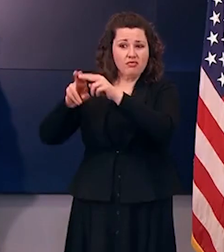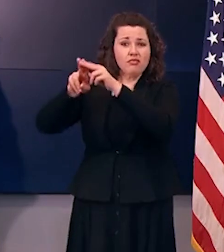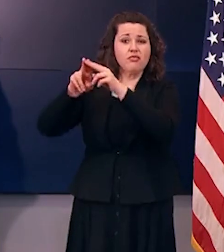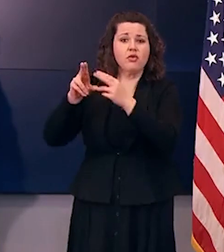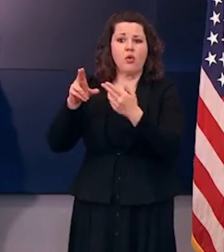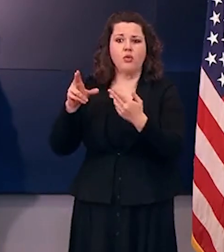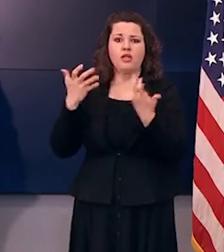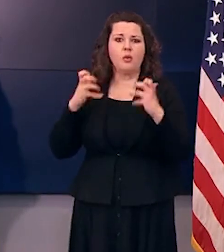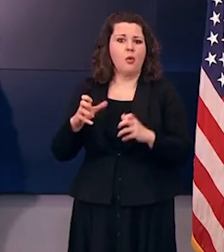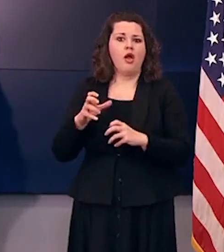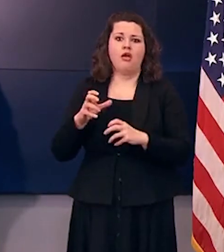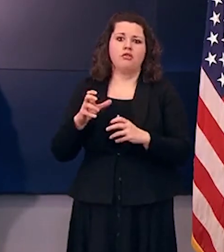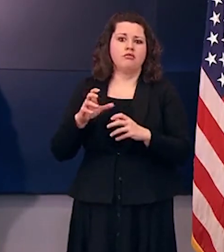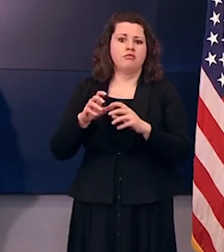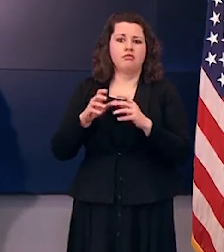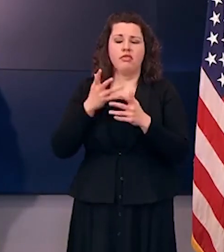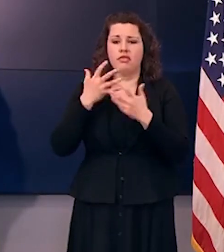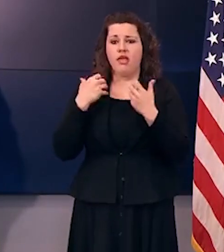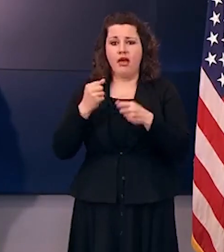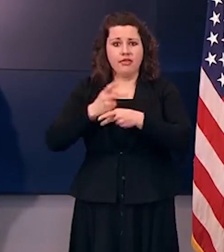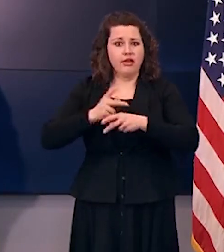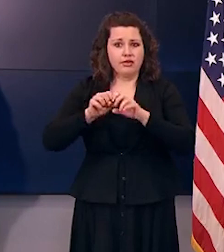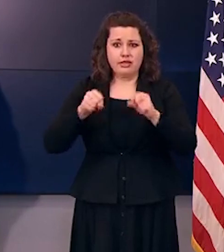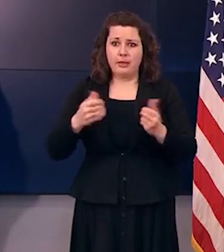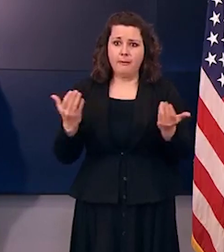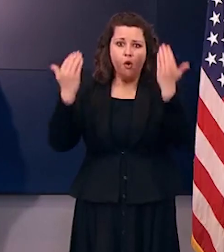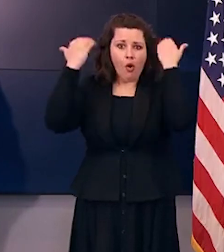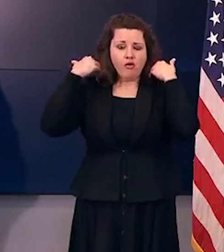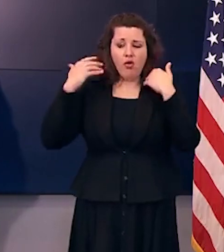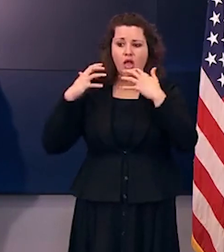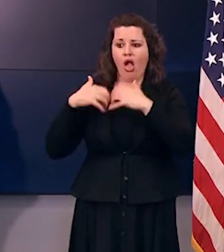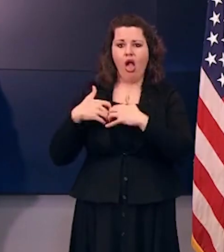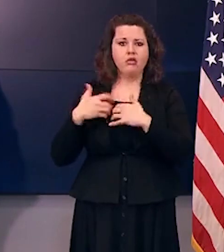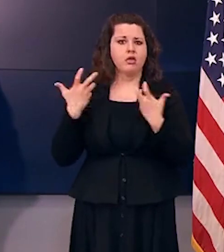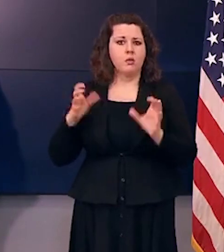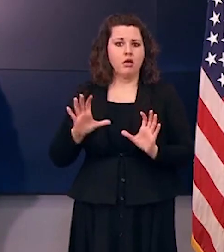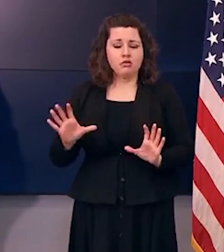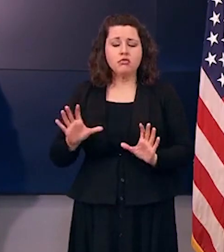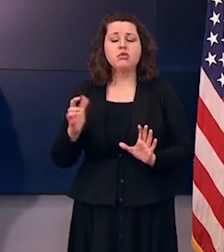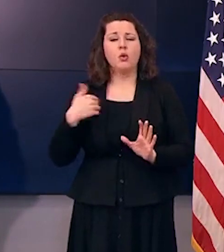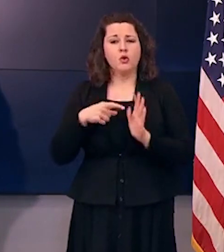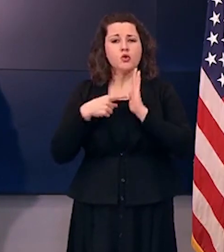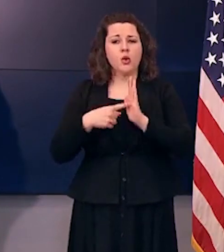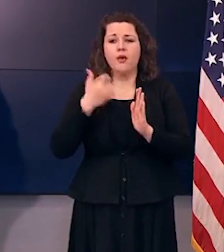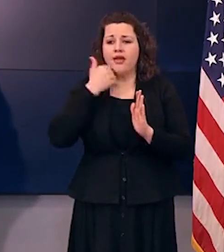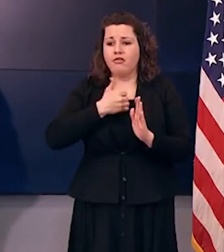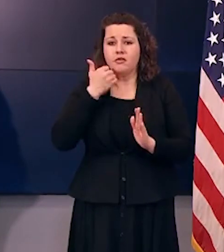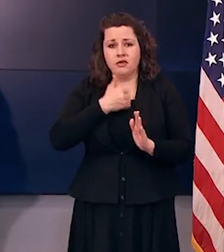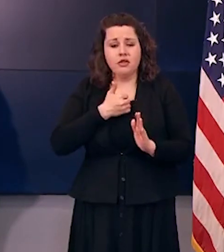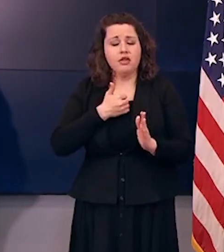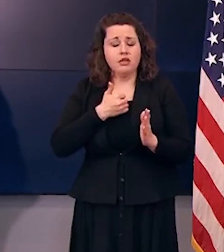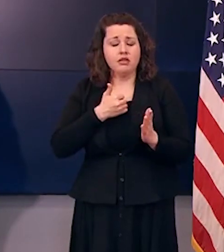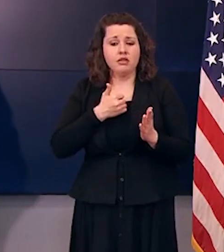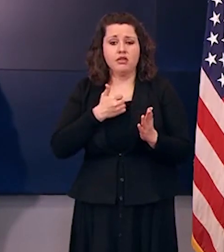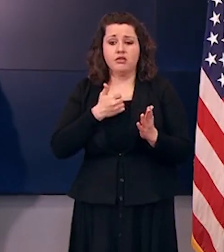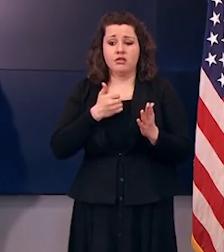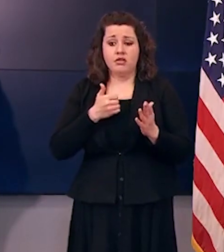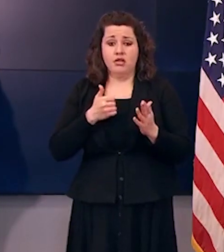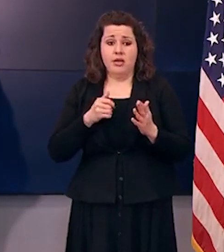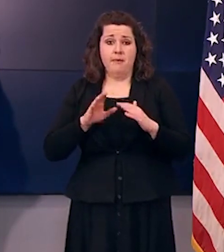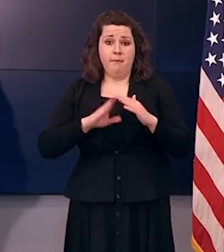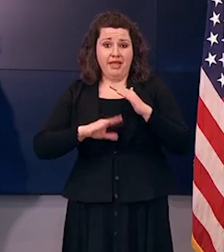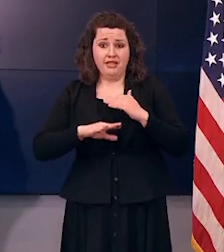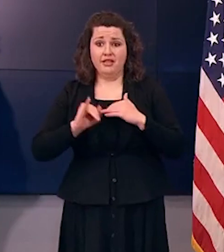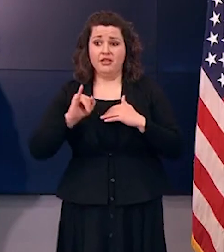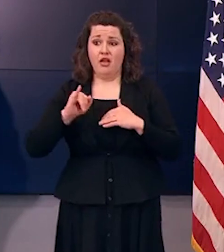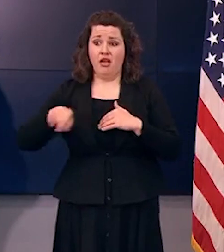wouldn't overwhelm and collapse our healthcare systems. We are demonstrating, I believe, on a daily basis, based on what